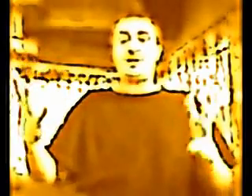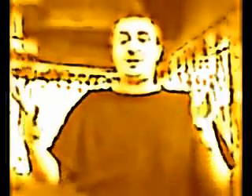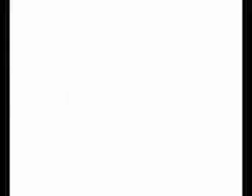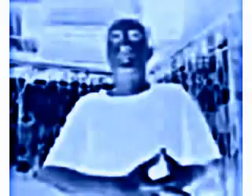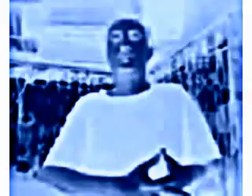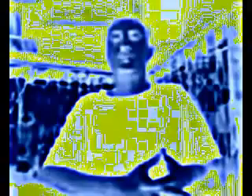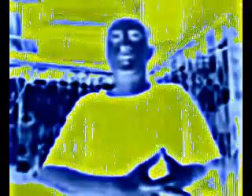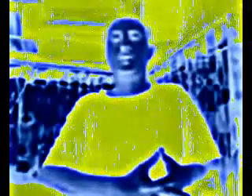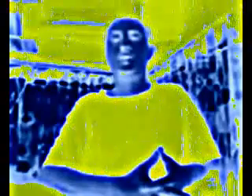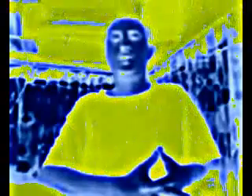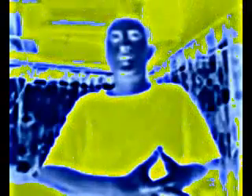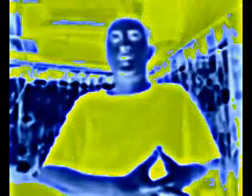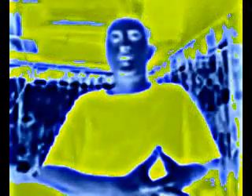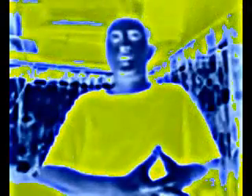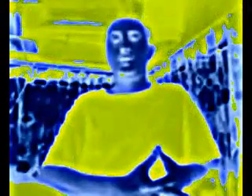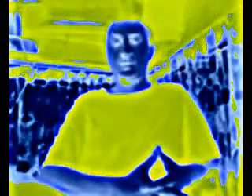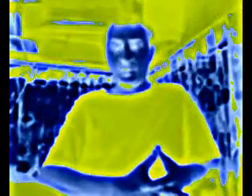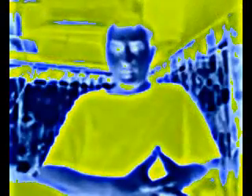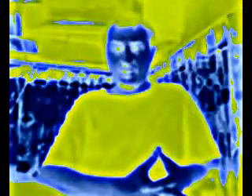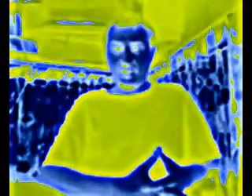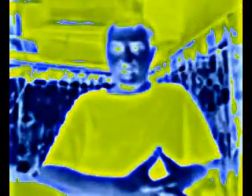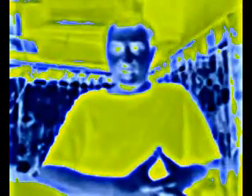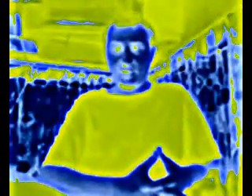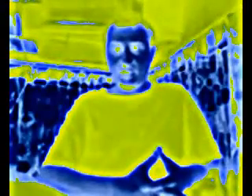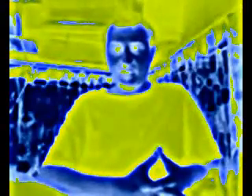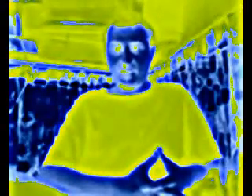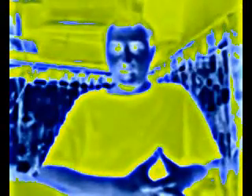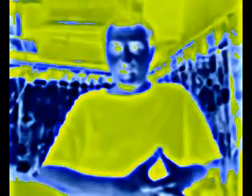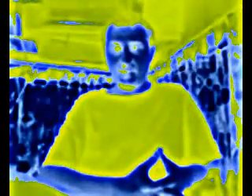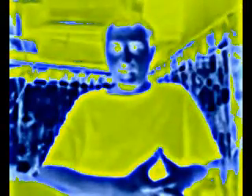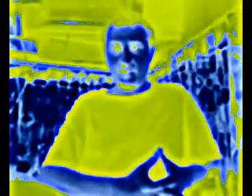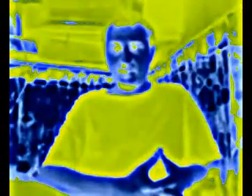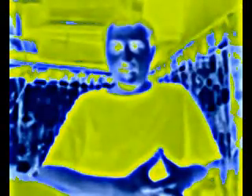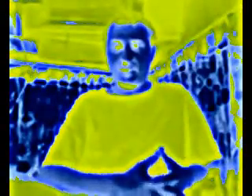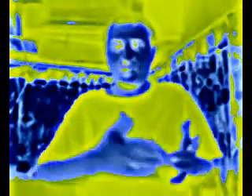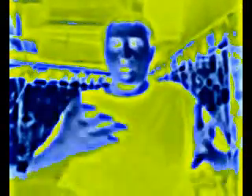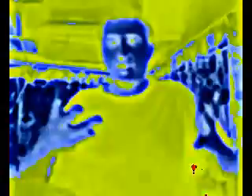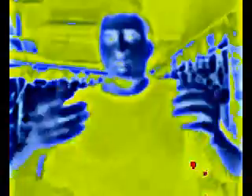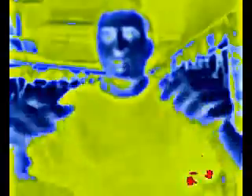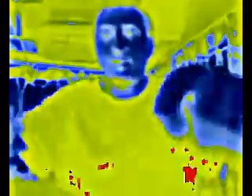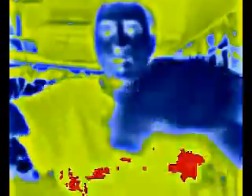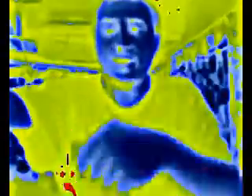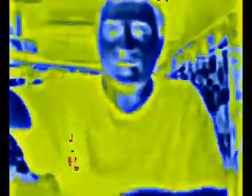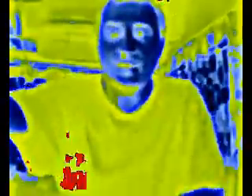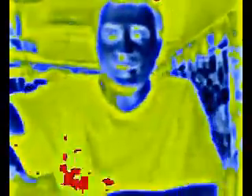these... So, essentially, he's crying wolf. Why is this?